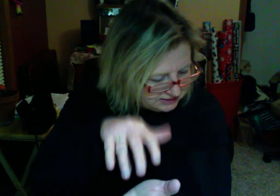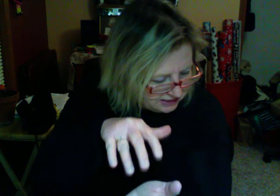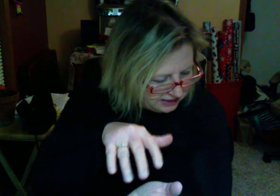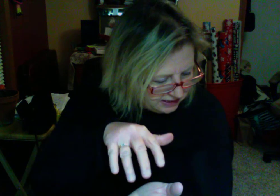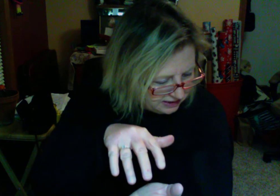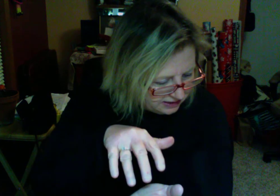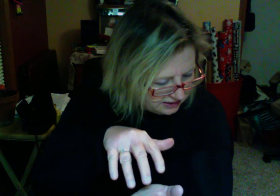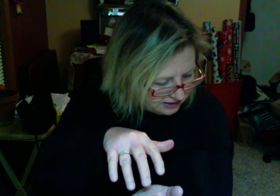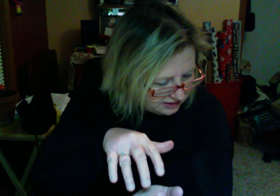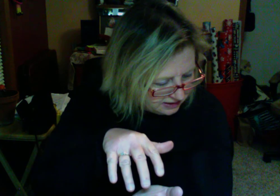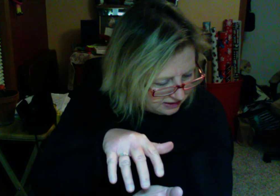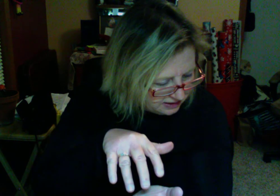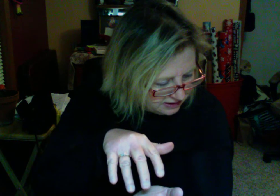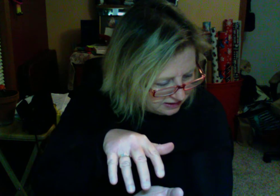Study.